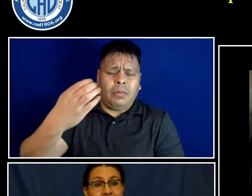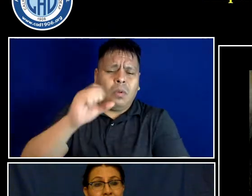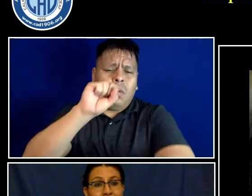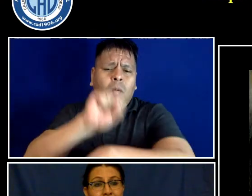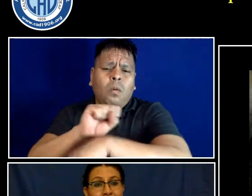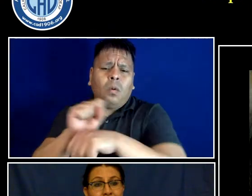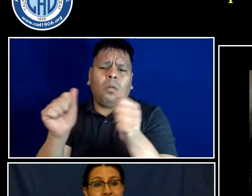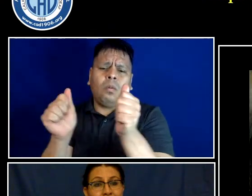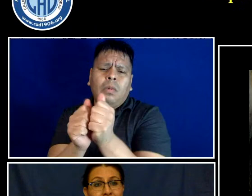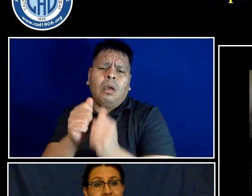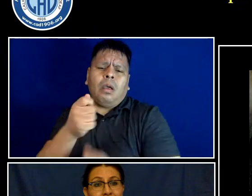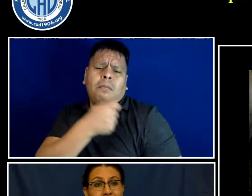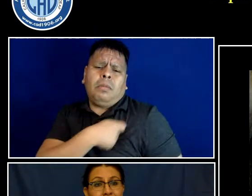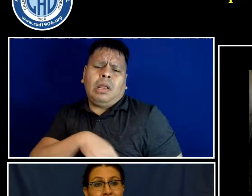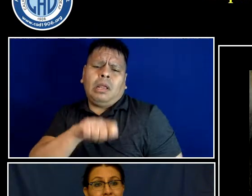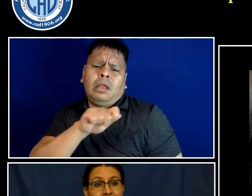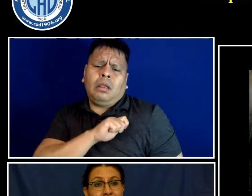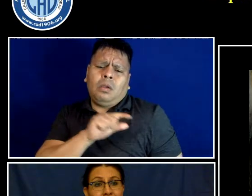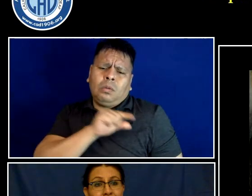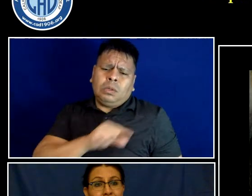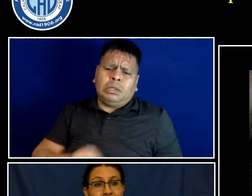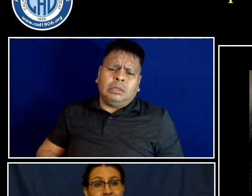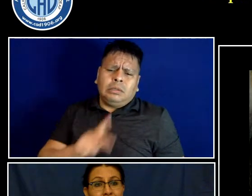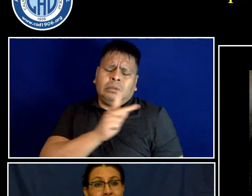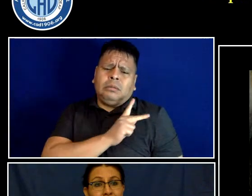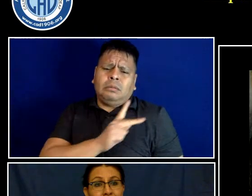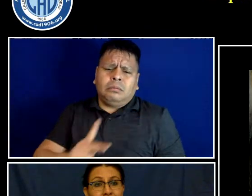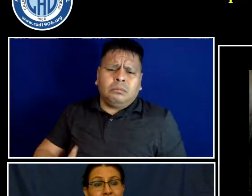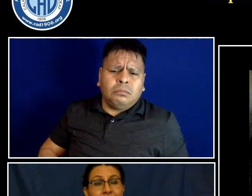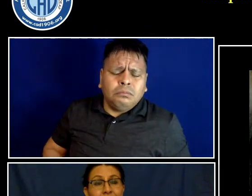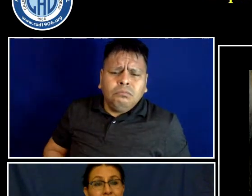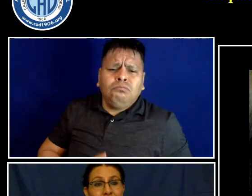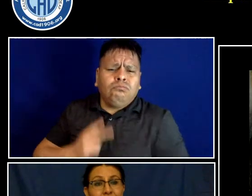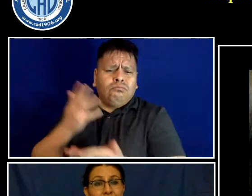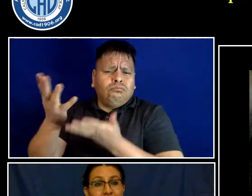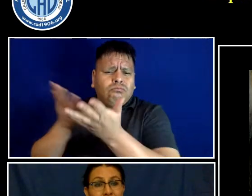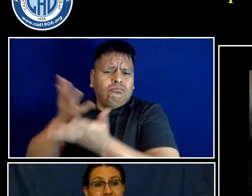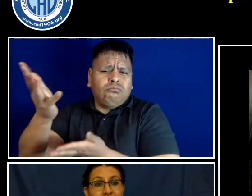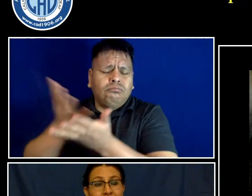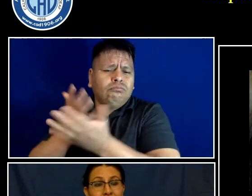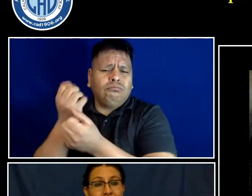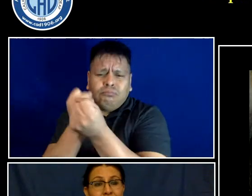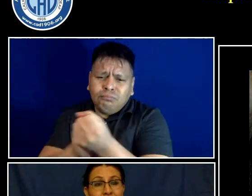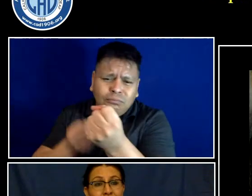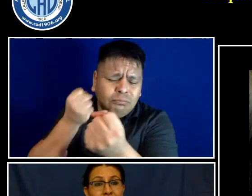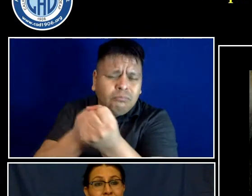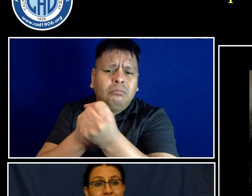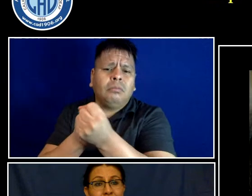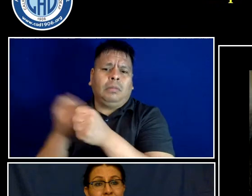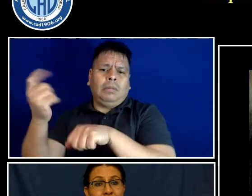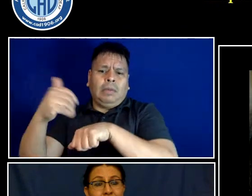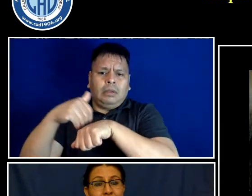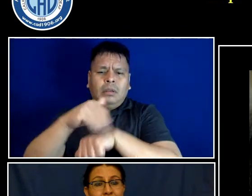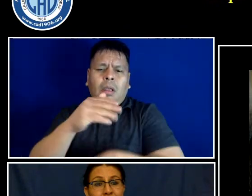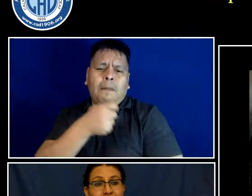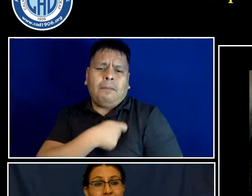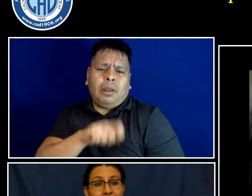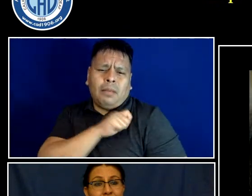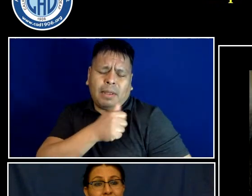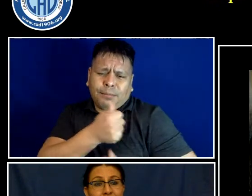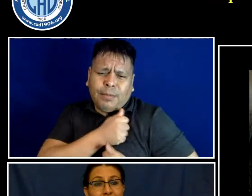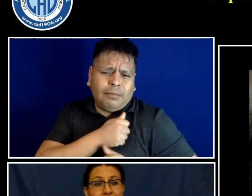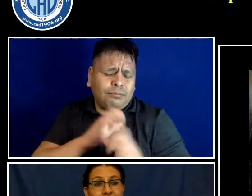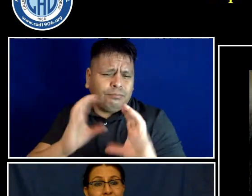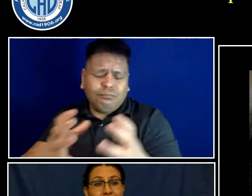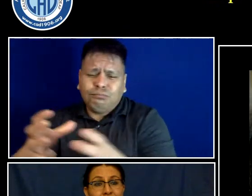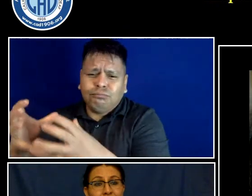was part of the Spanish community because he worked with the Queen of Spain and the